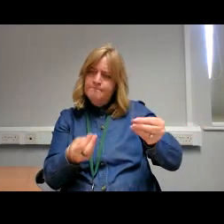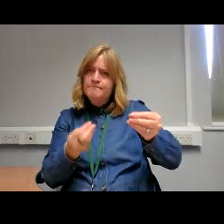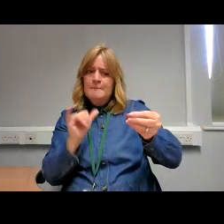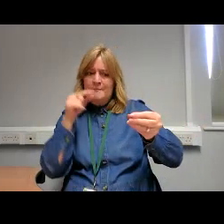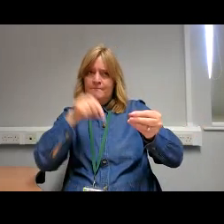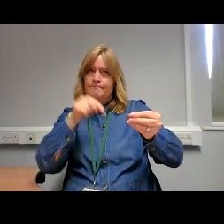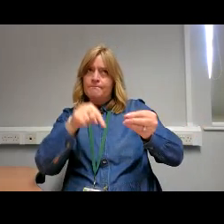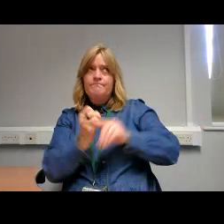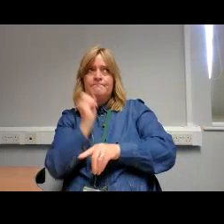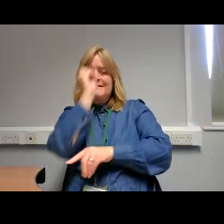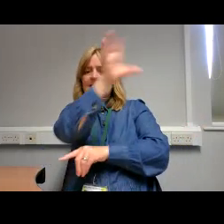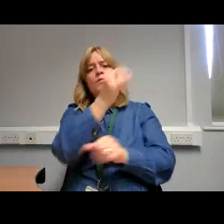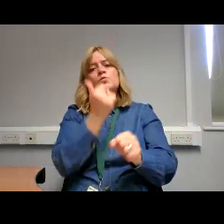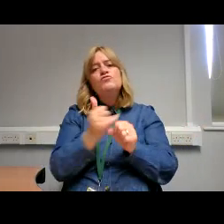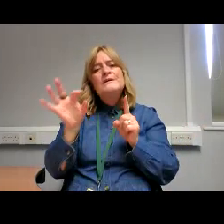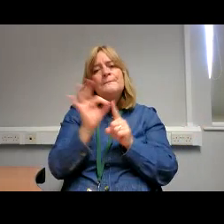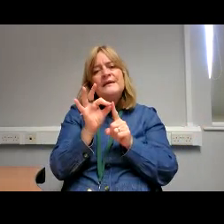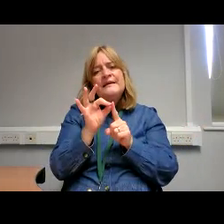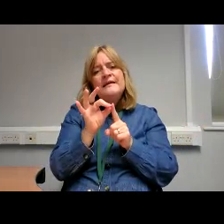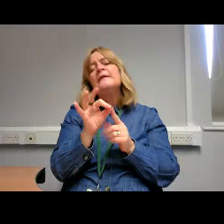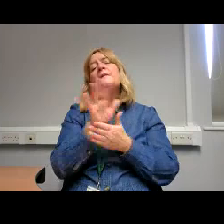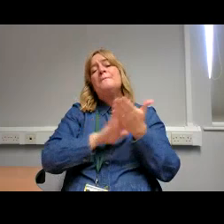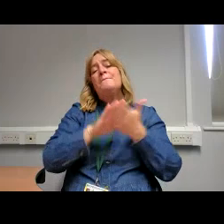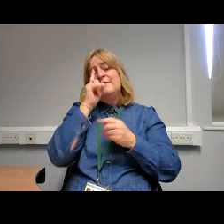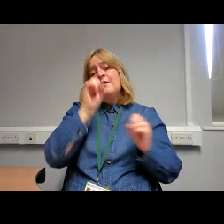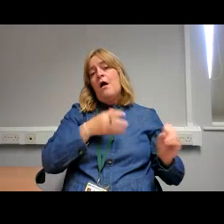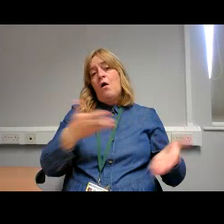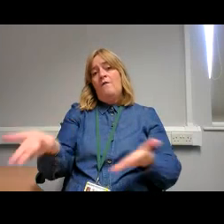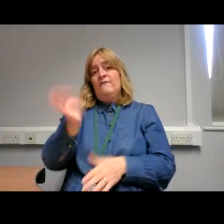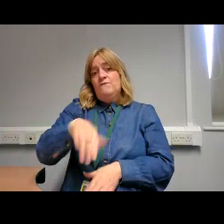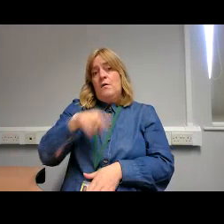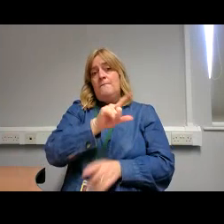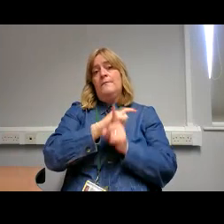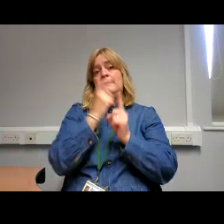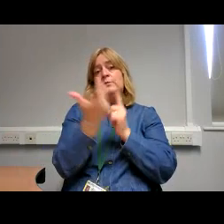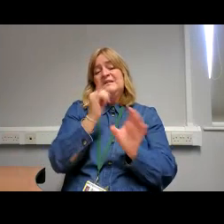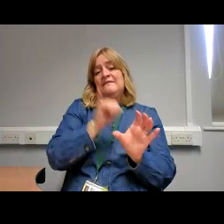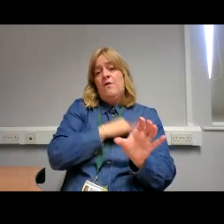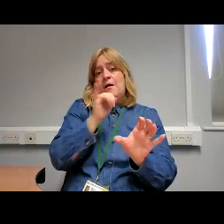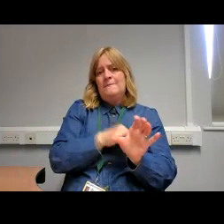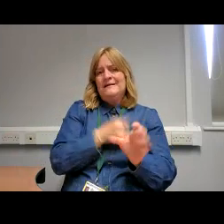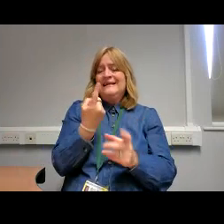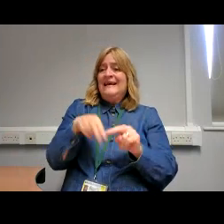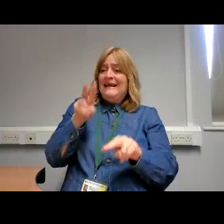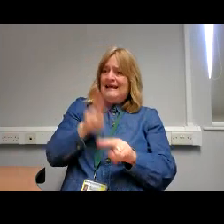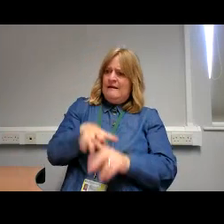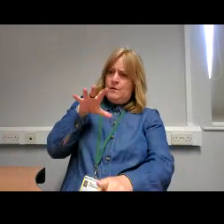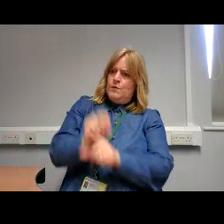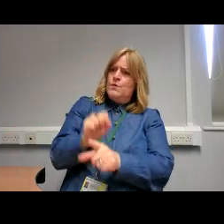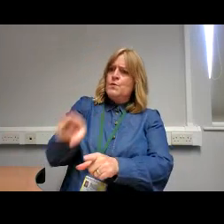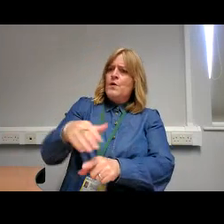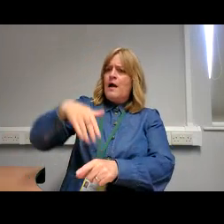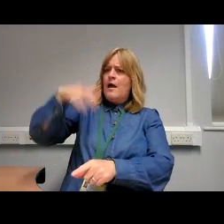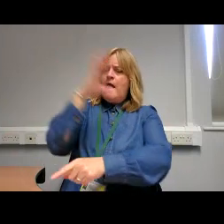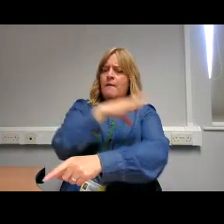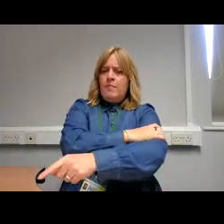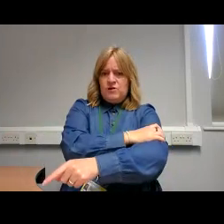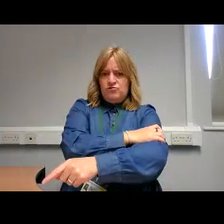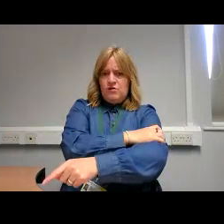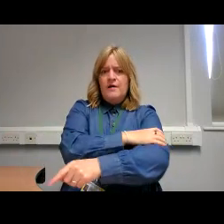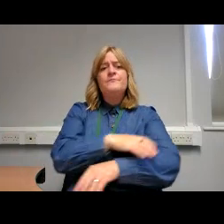practice. So that can be offered from community pharmacy for patients that are detected with having high blood pressure. If